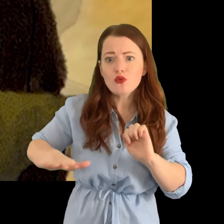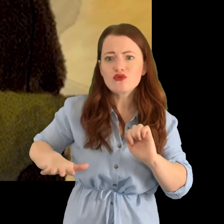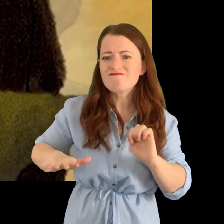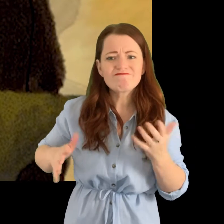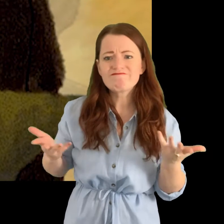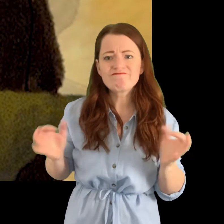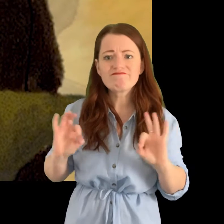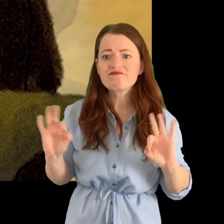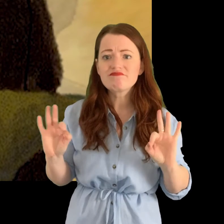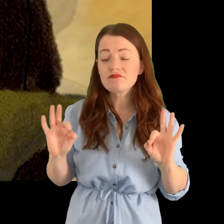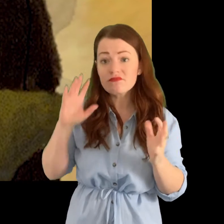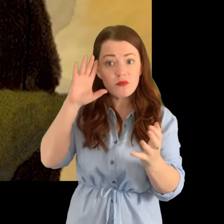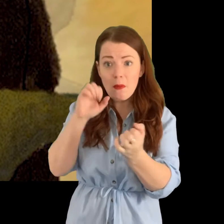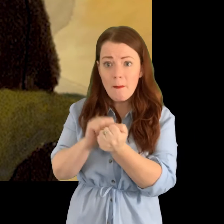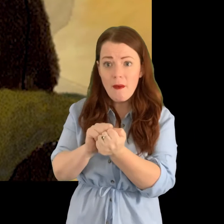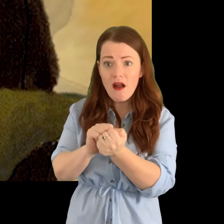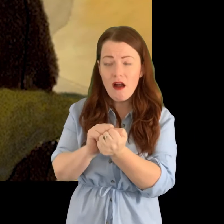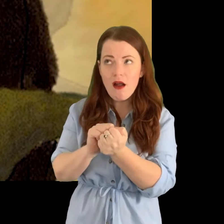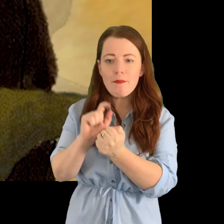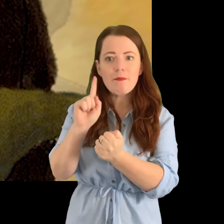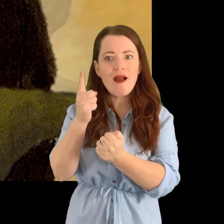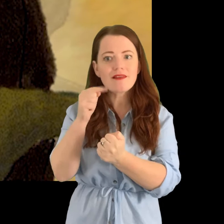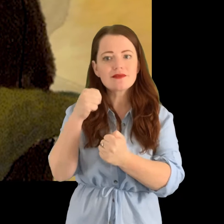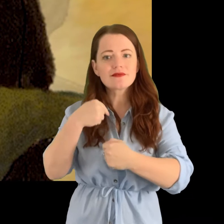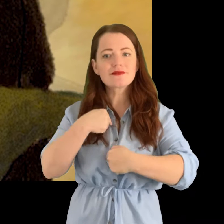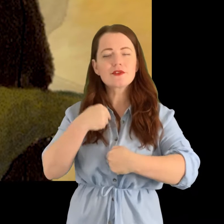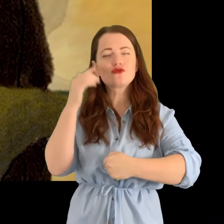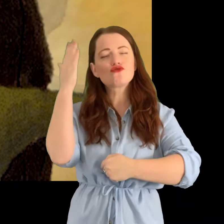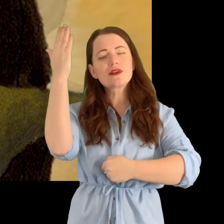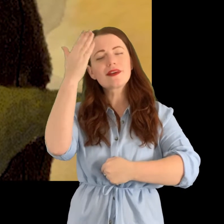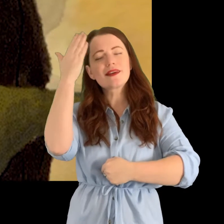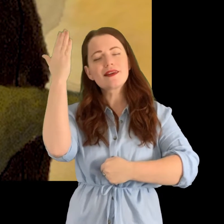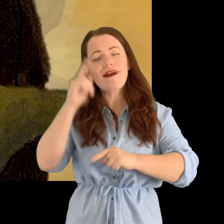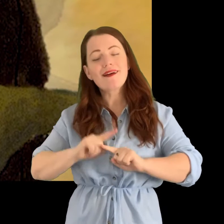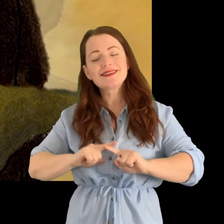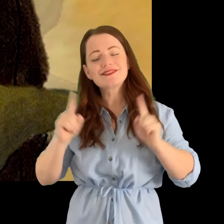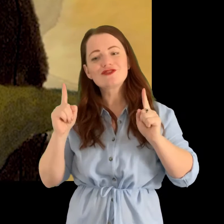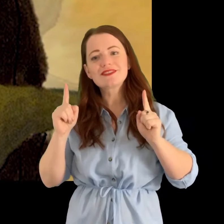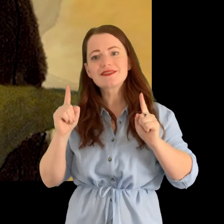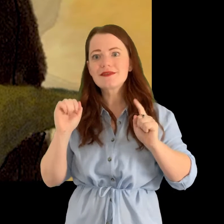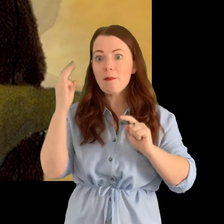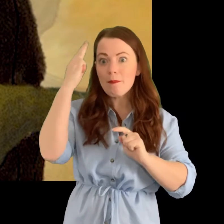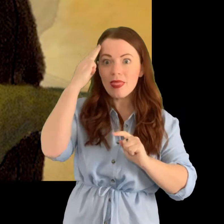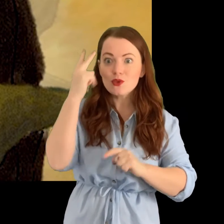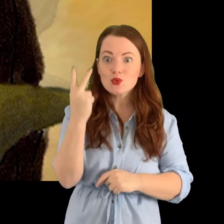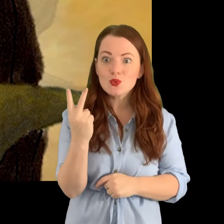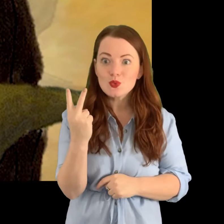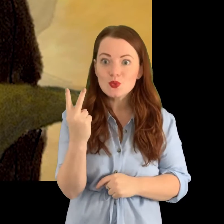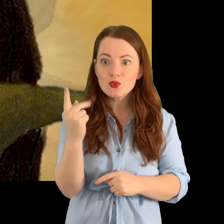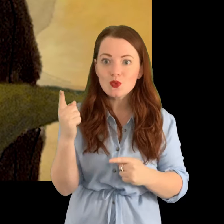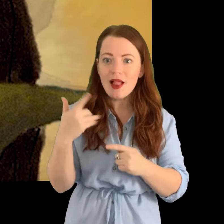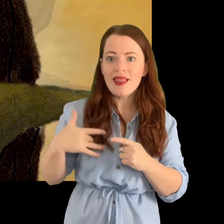childhood, at least not one she could remember, but in her dreams there were different stories. Mothers, yes, two